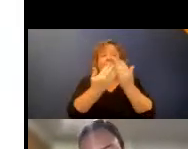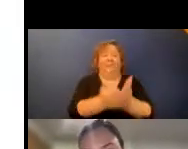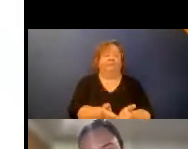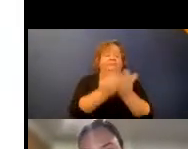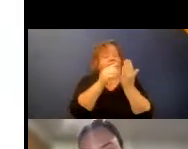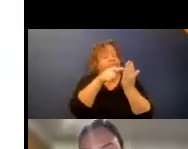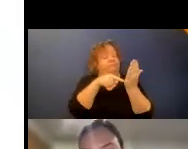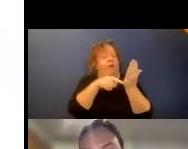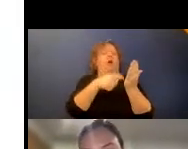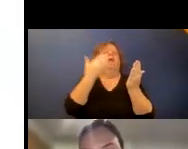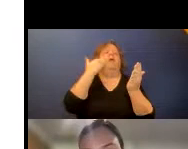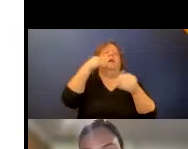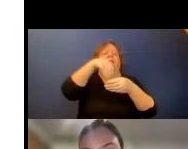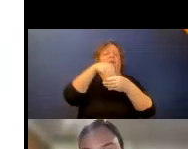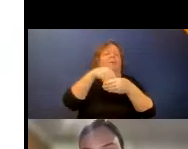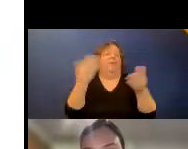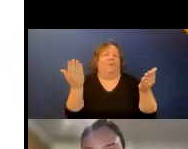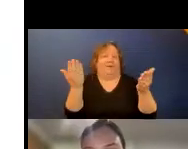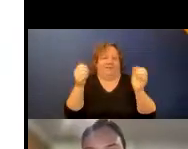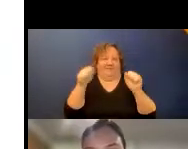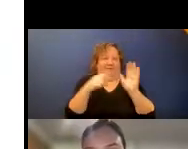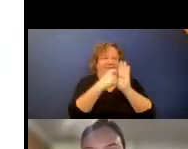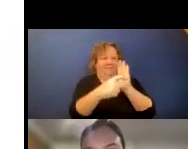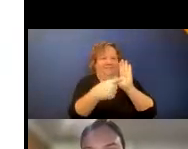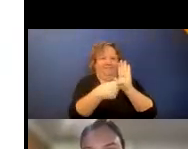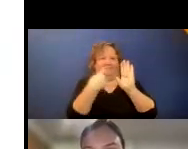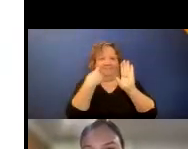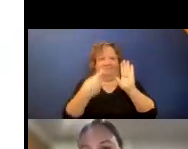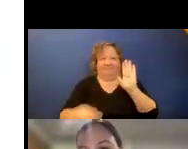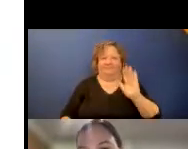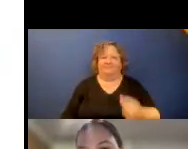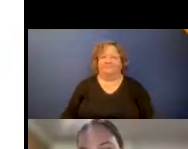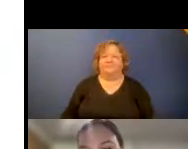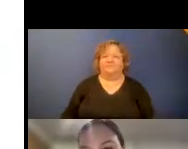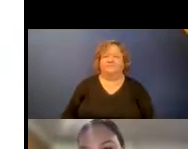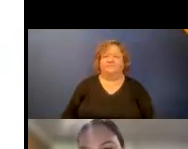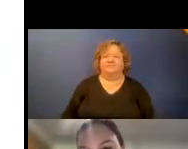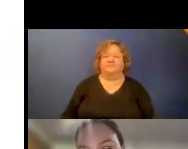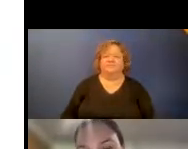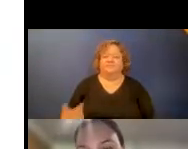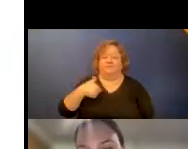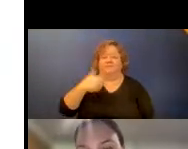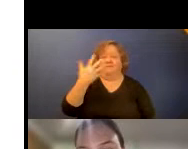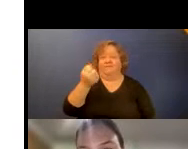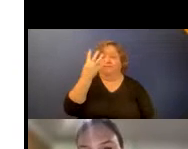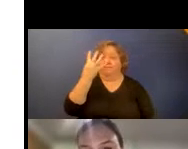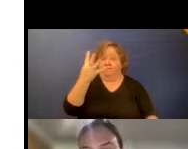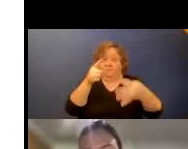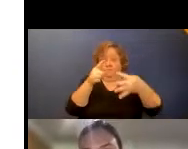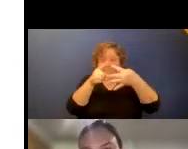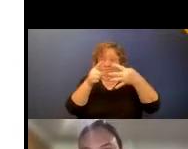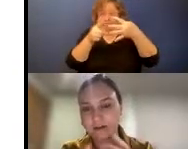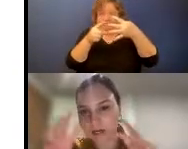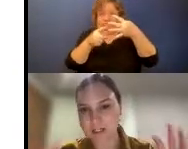structured the content according to 4 kind of big chunks of information, let's say. This is kind